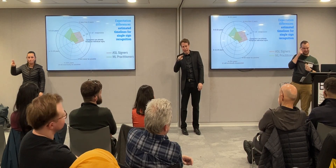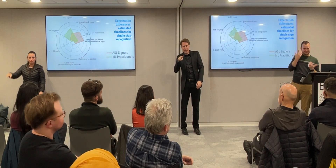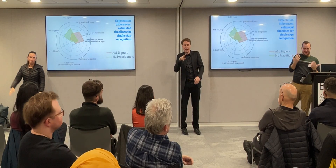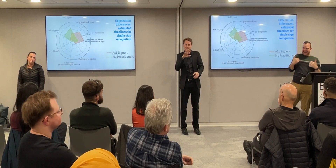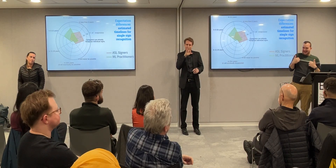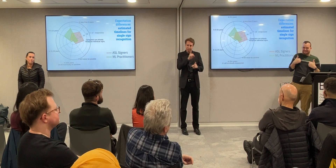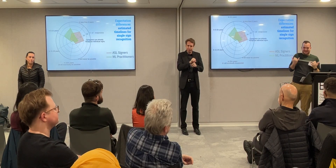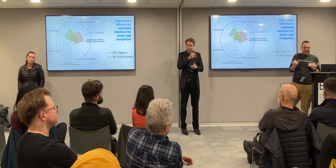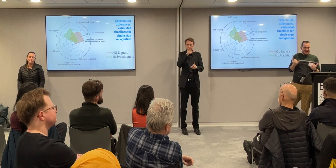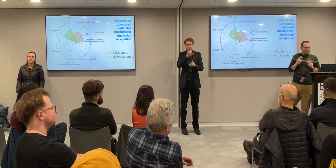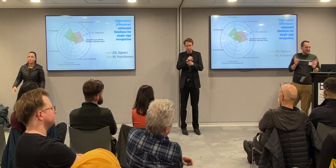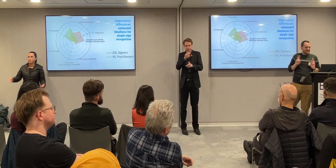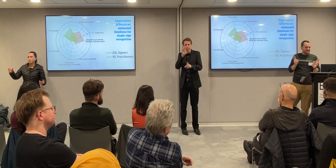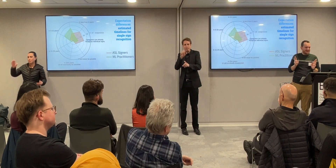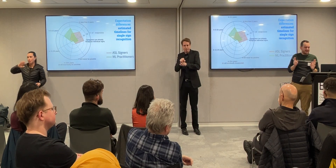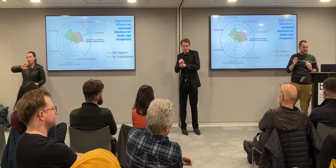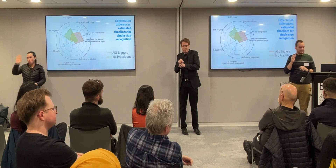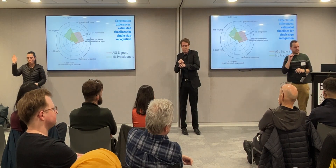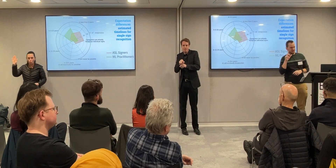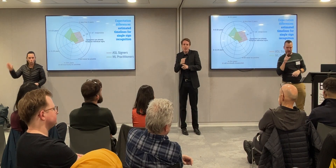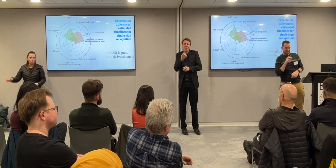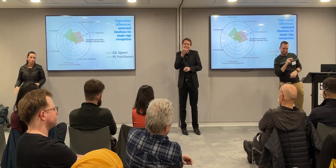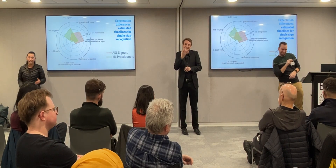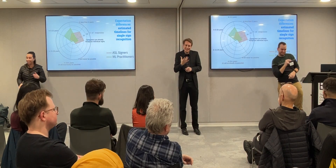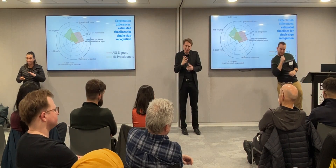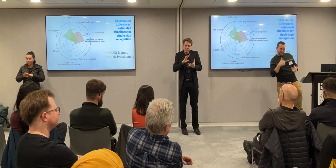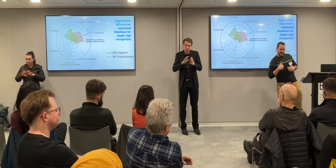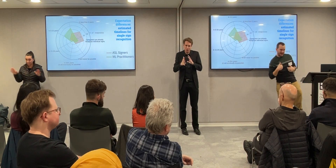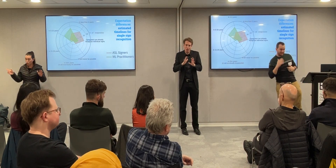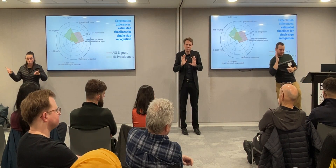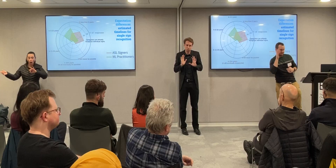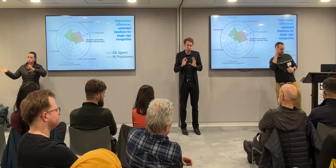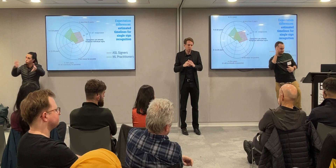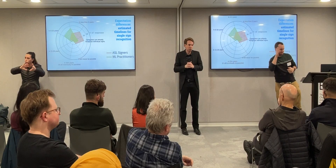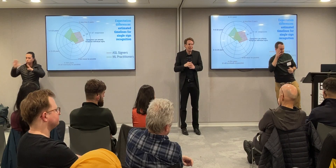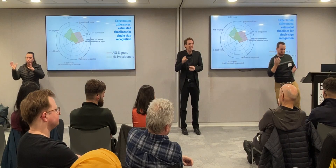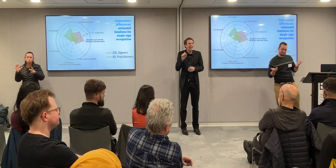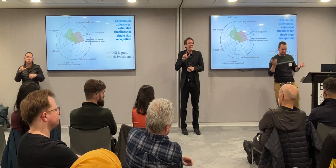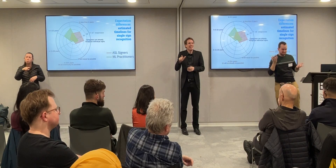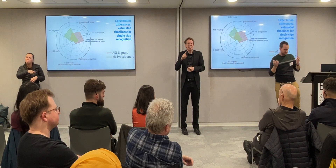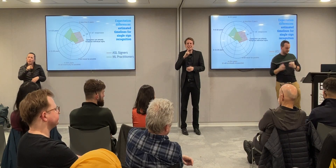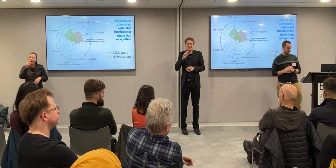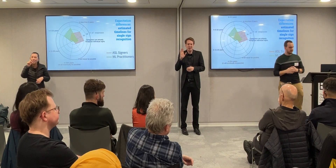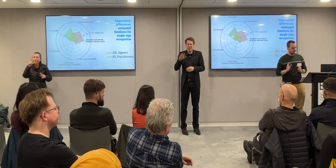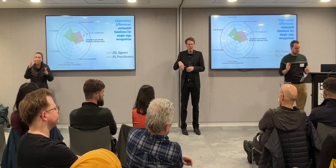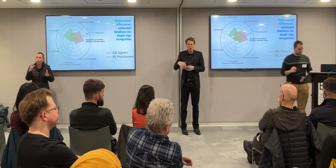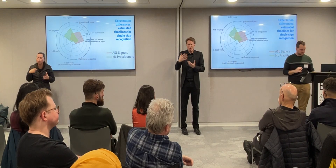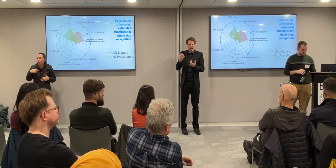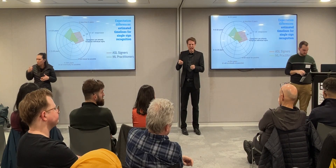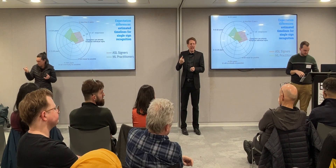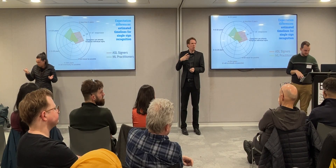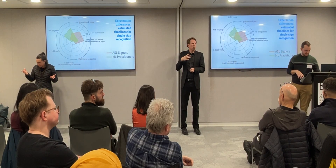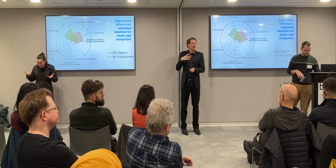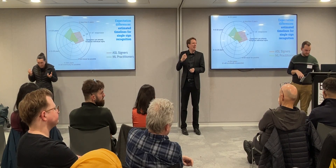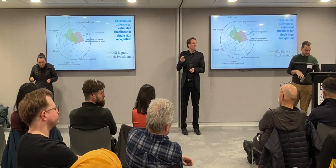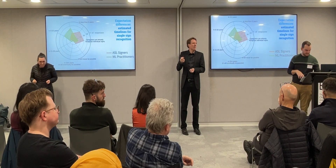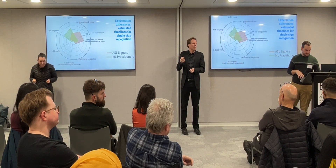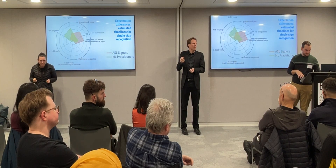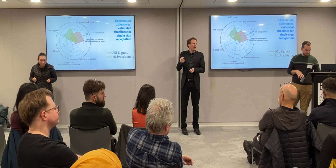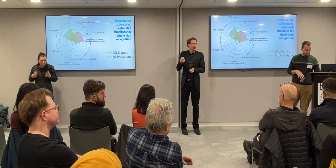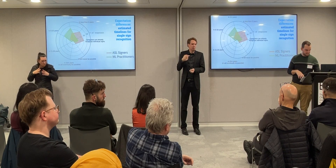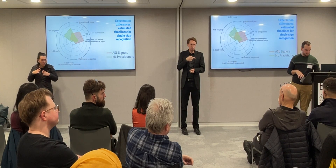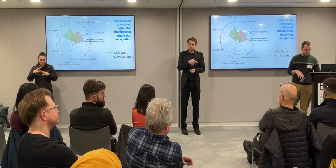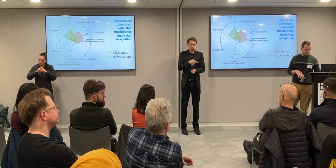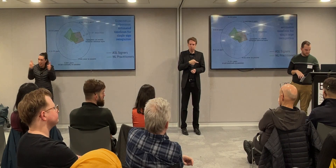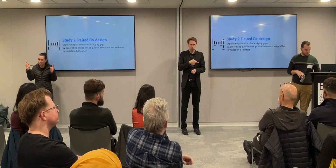single sign recognition. The ASL signers were saying, oh no, that's basically ready. But the machine learning practitioners